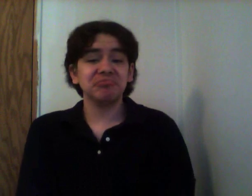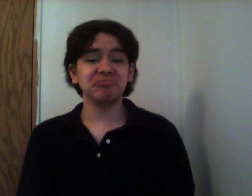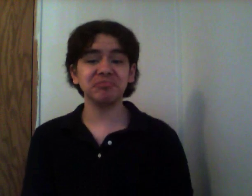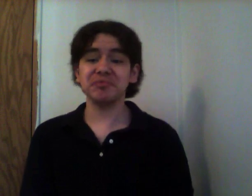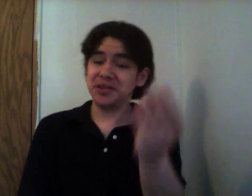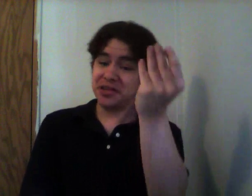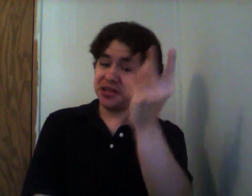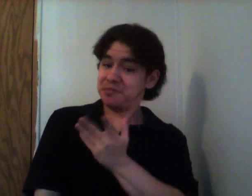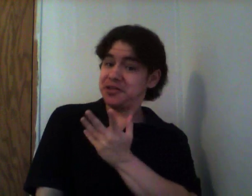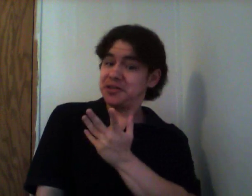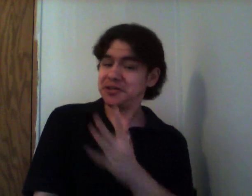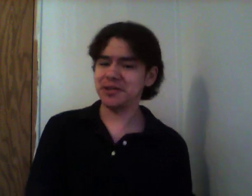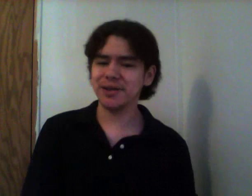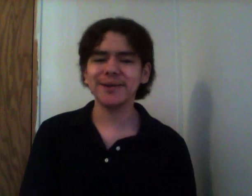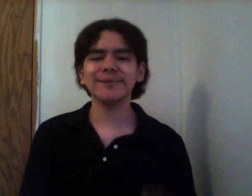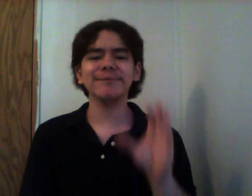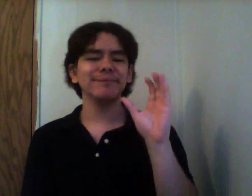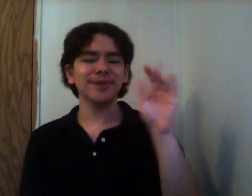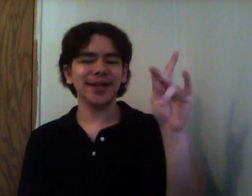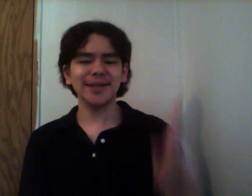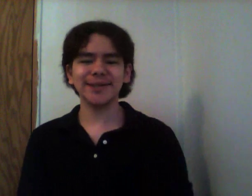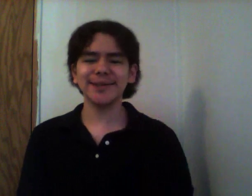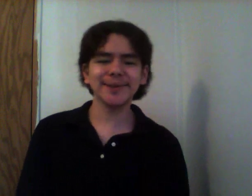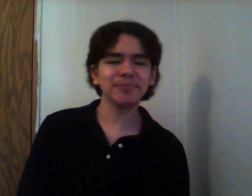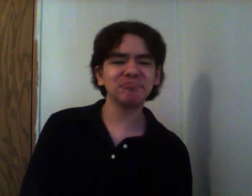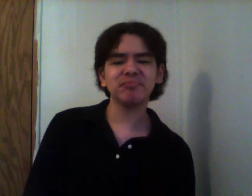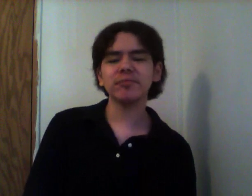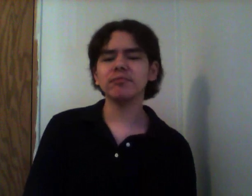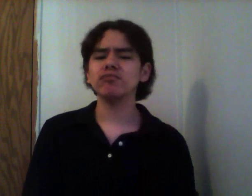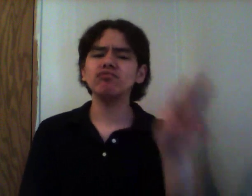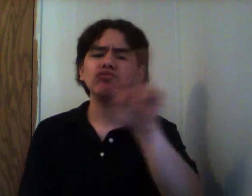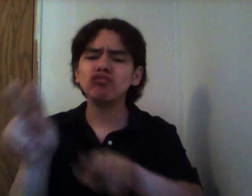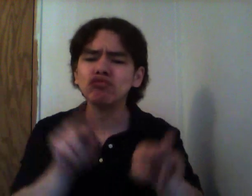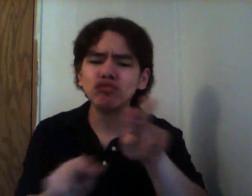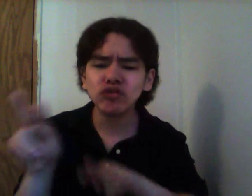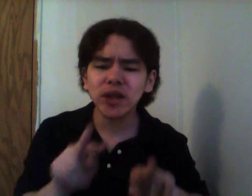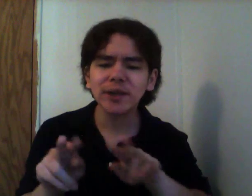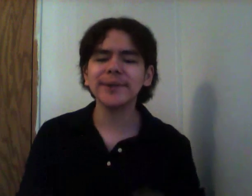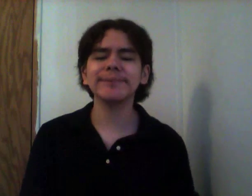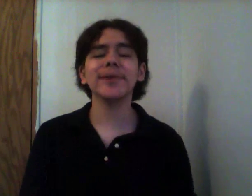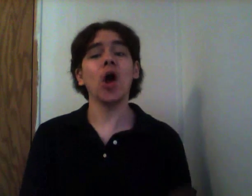yeah, play around with it yourself. You see lots of fun stuff in it. Okay, thanks for watching, everybody.